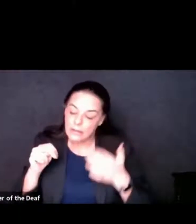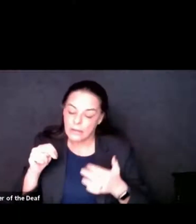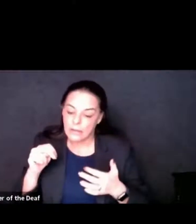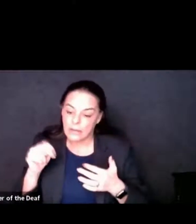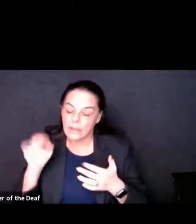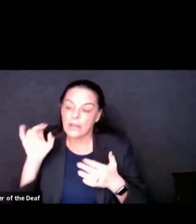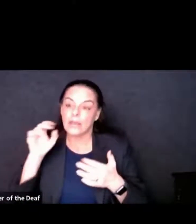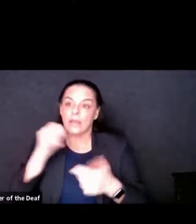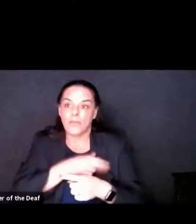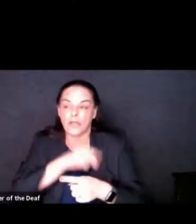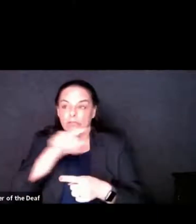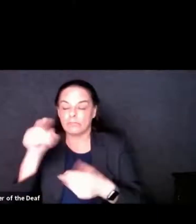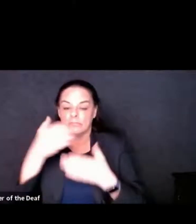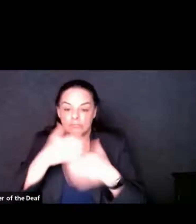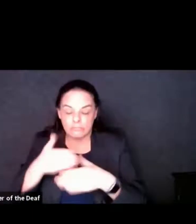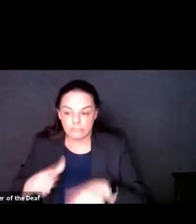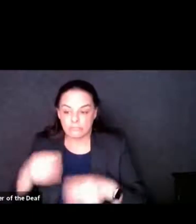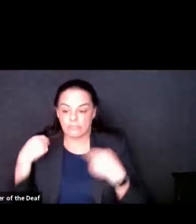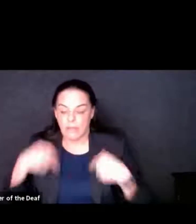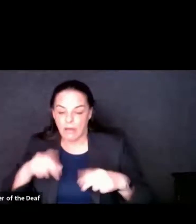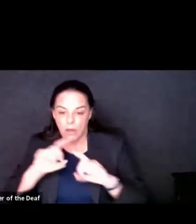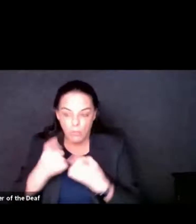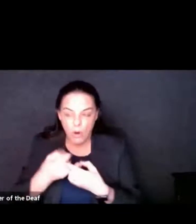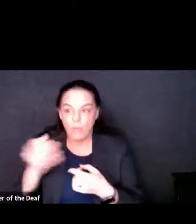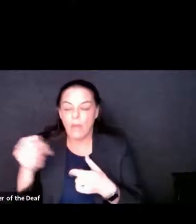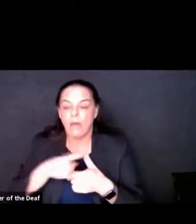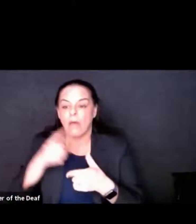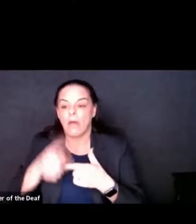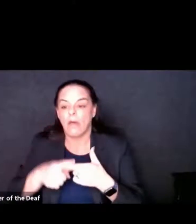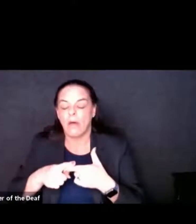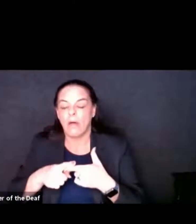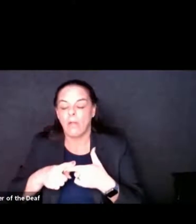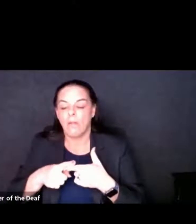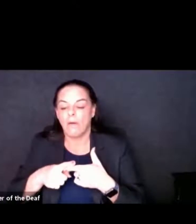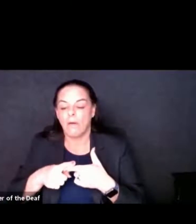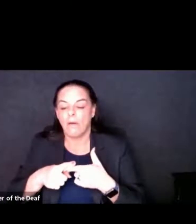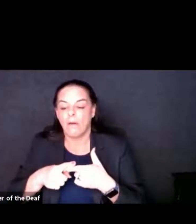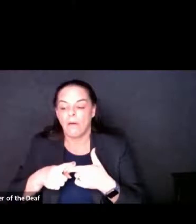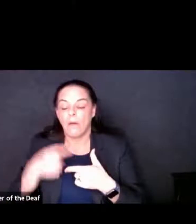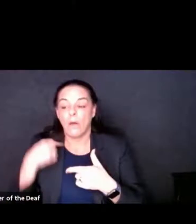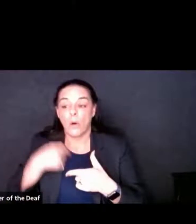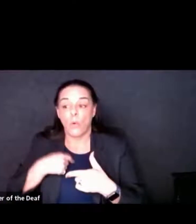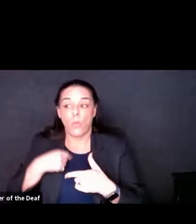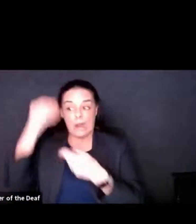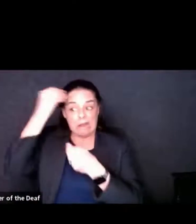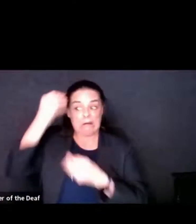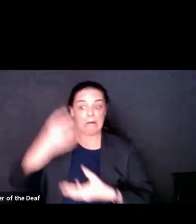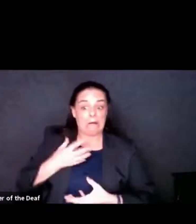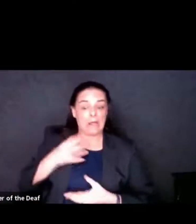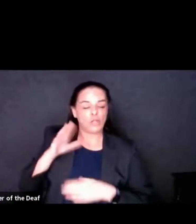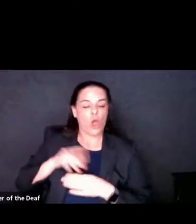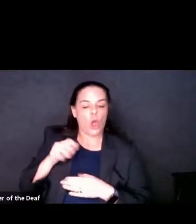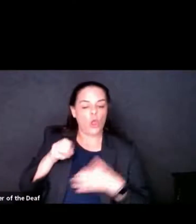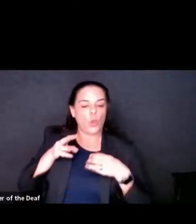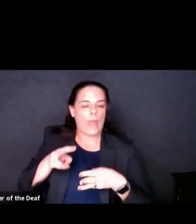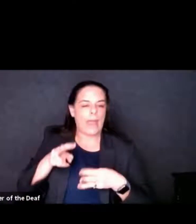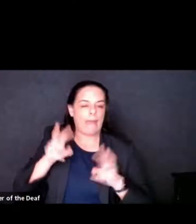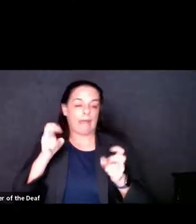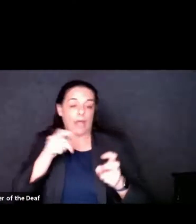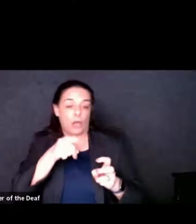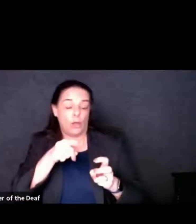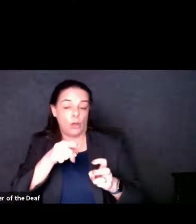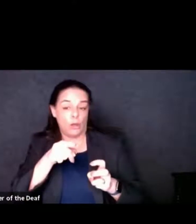the hospitals and the health department. And then we get notice that it's on its way, kind of like you get a notice that you're getting a